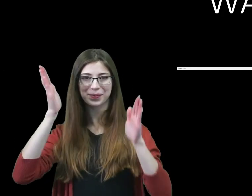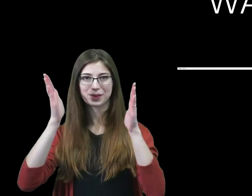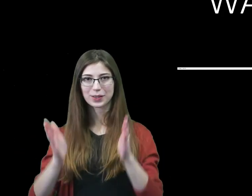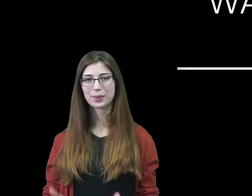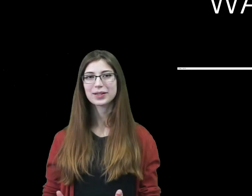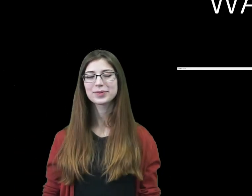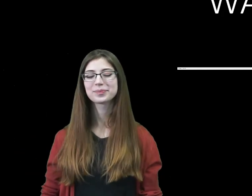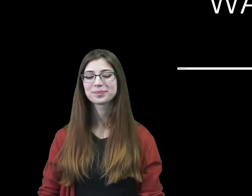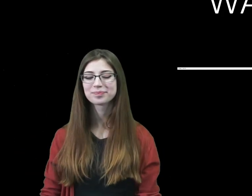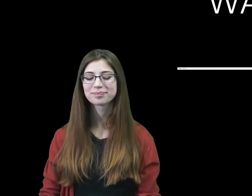Waiter.